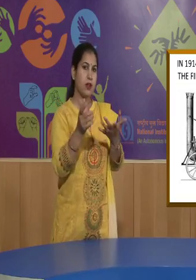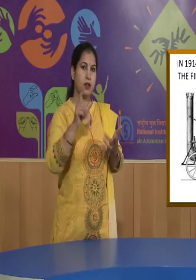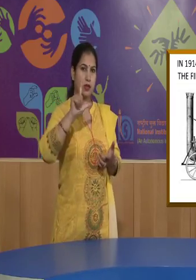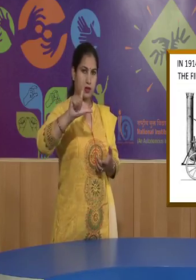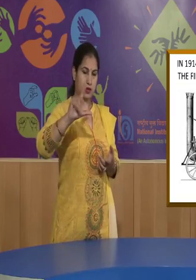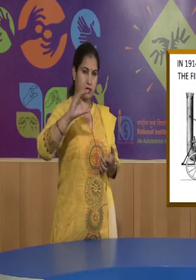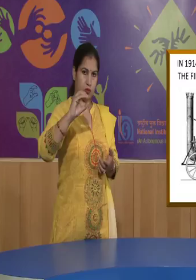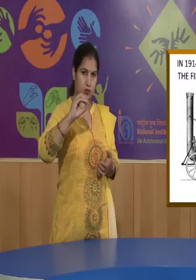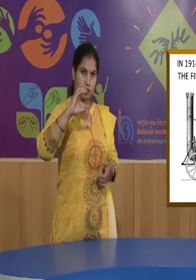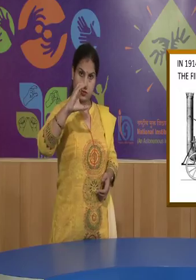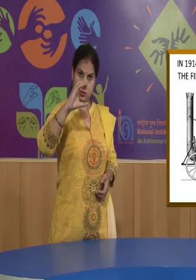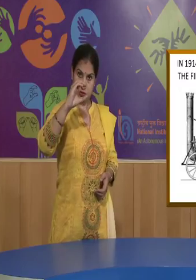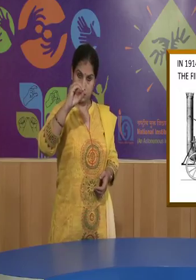Do you know what it is?